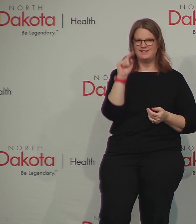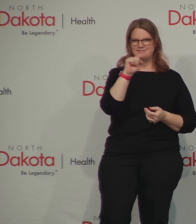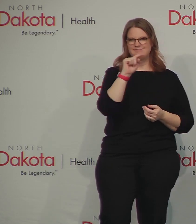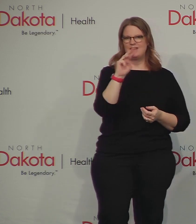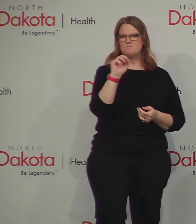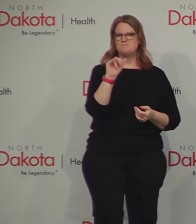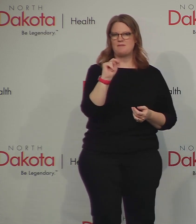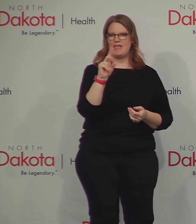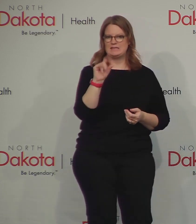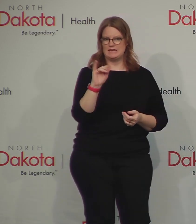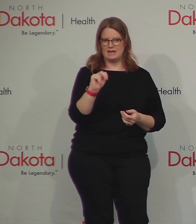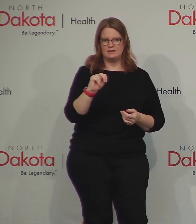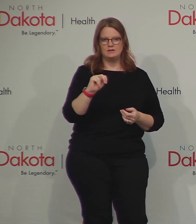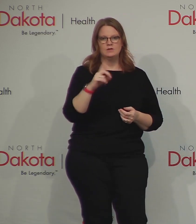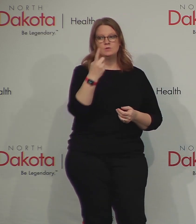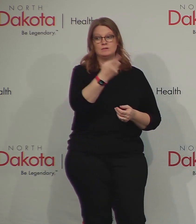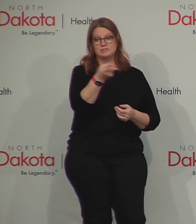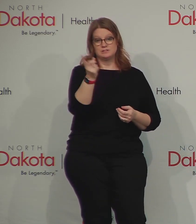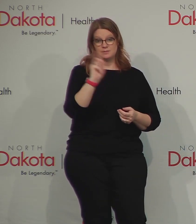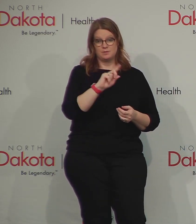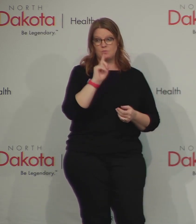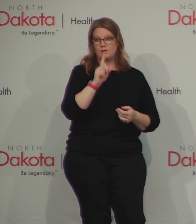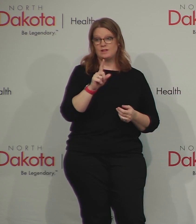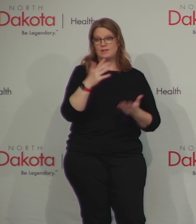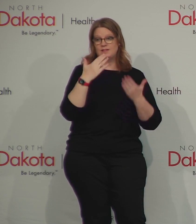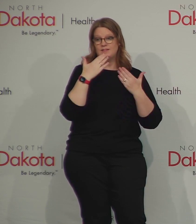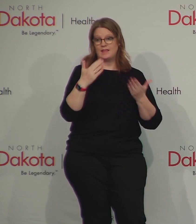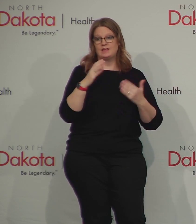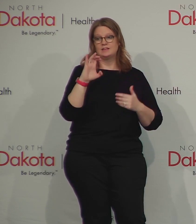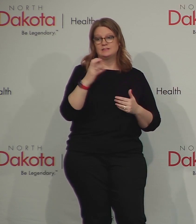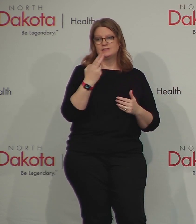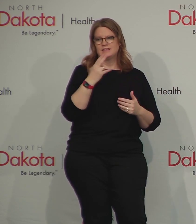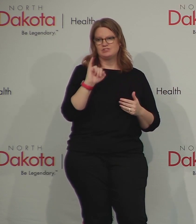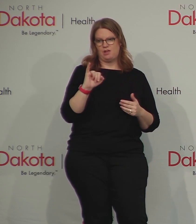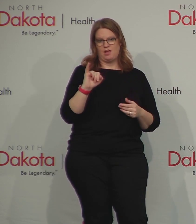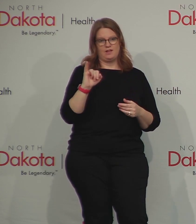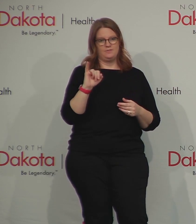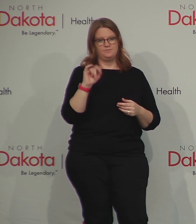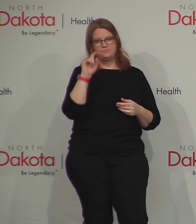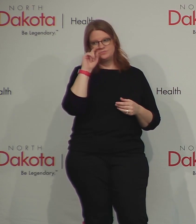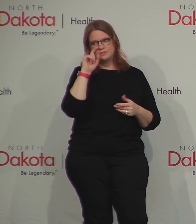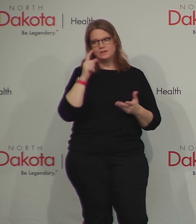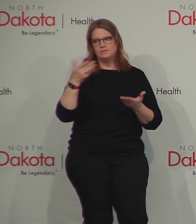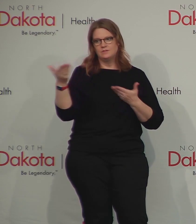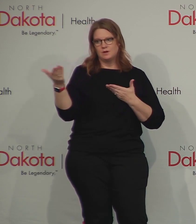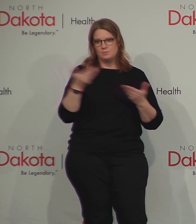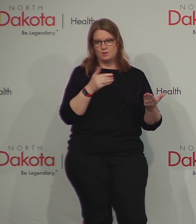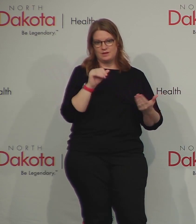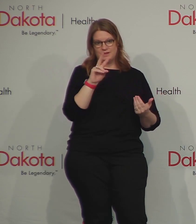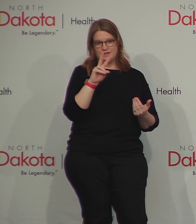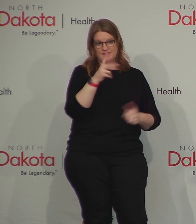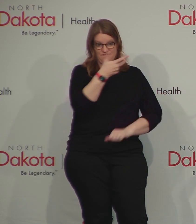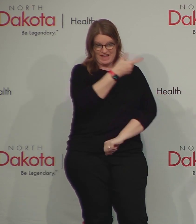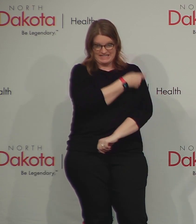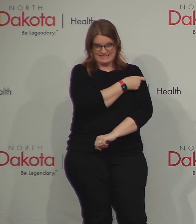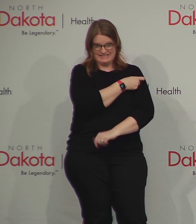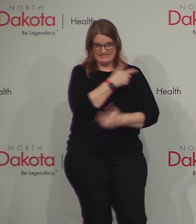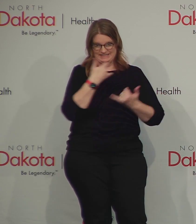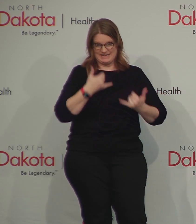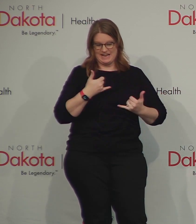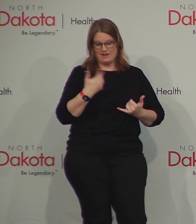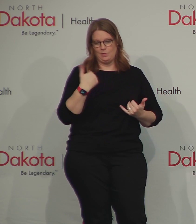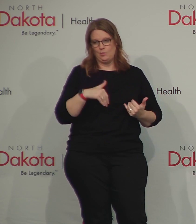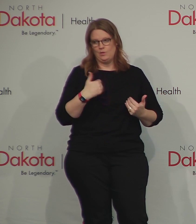And while she's coming up here, I just want to thank CHI for bringing vaccine today and doing the